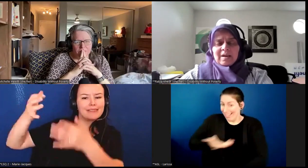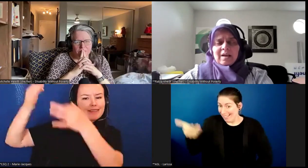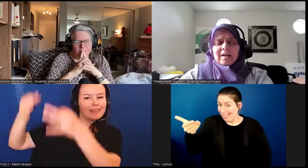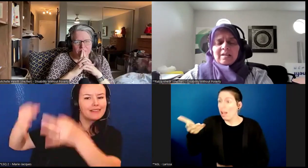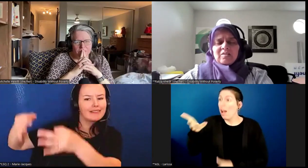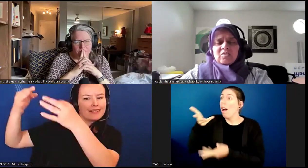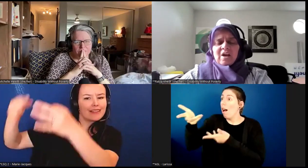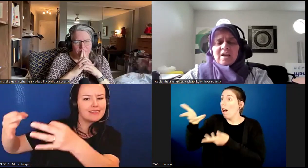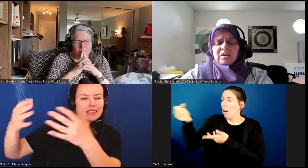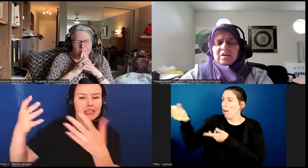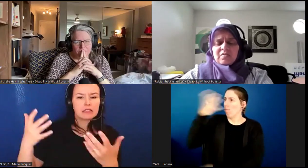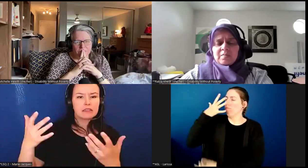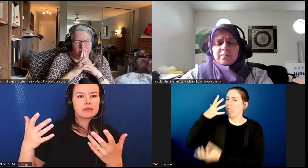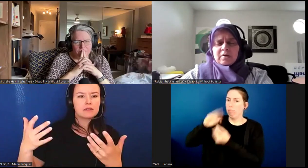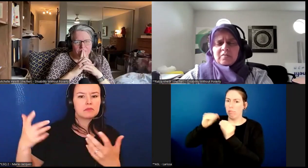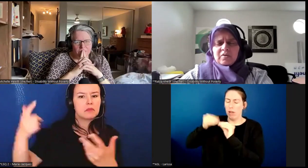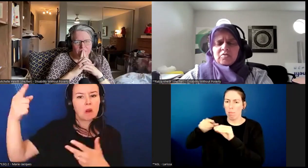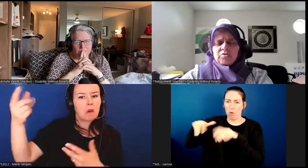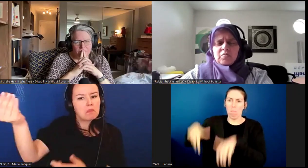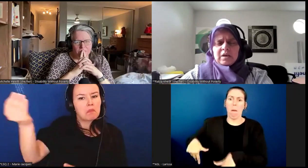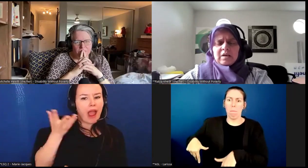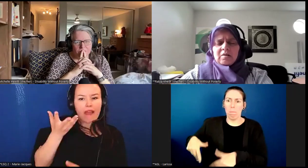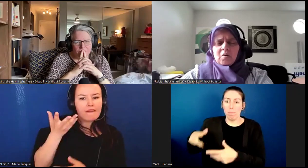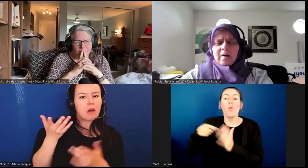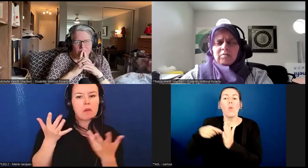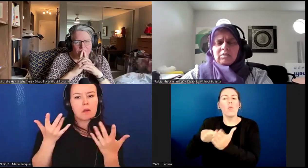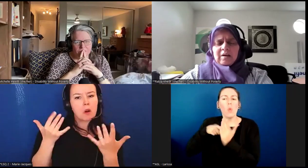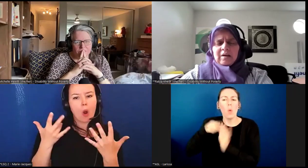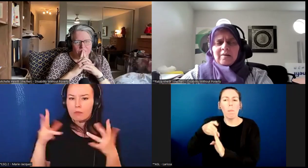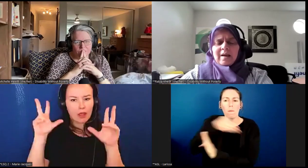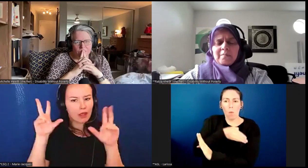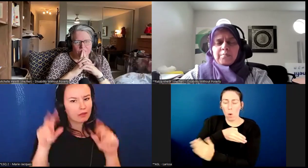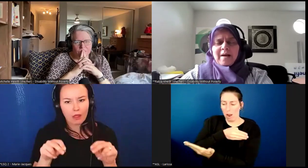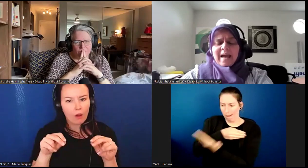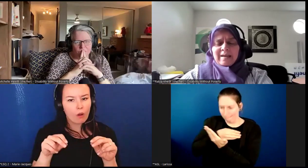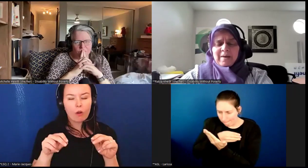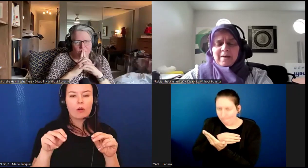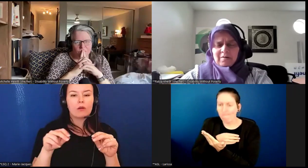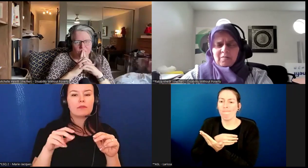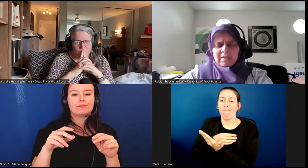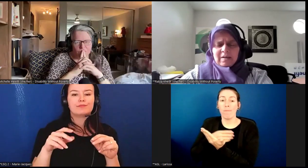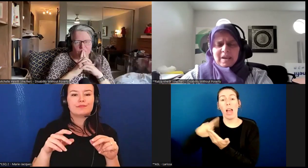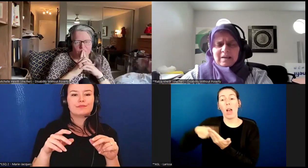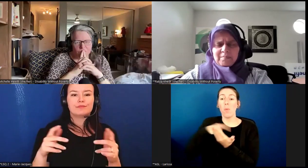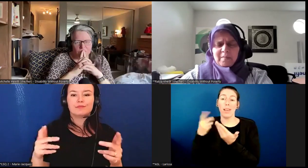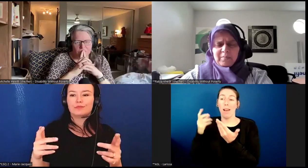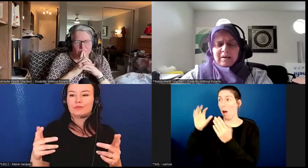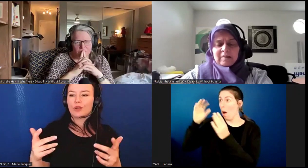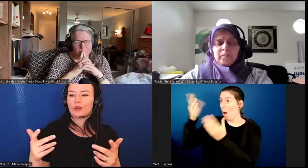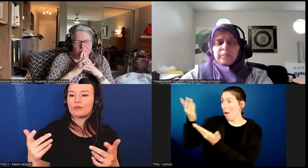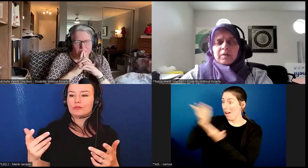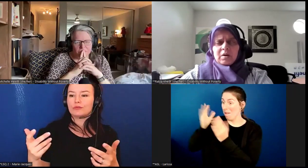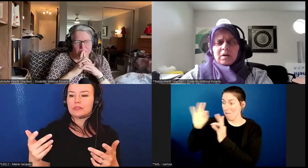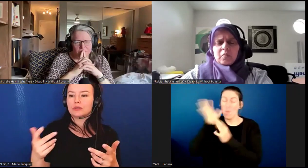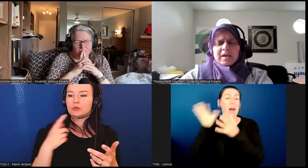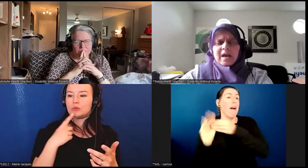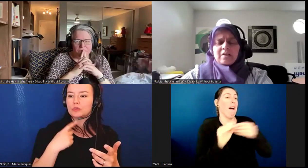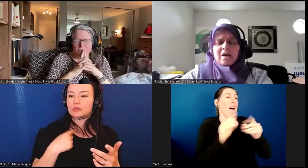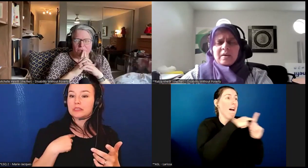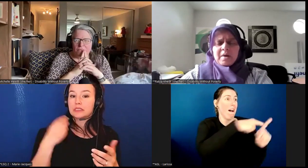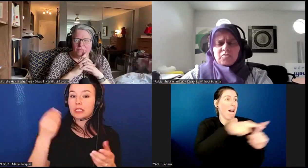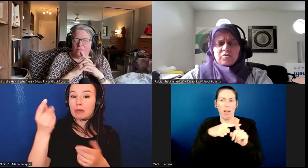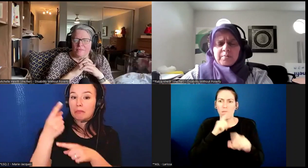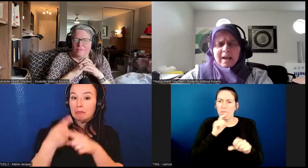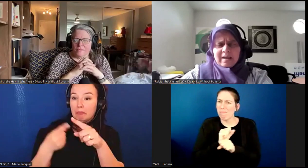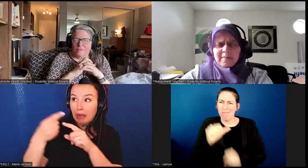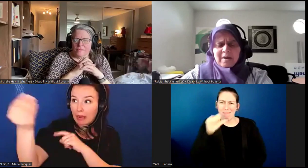is, and they decide to give us a preview so we can go out there and brag about it when they make it public. We had